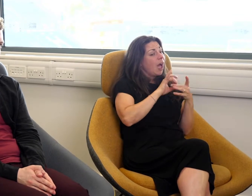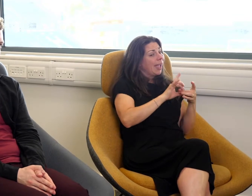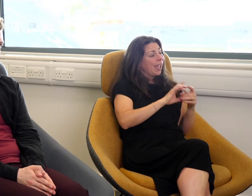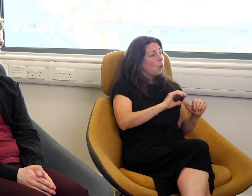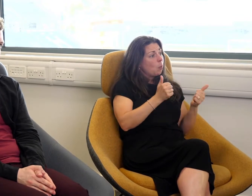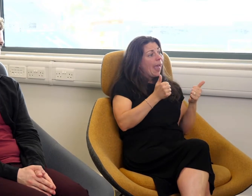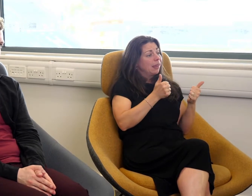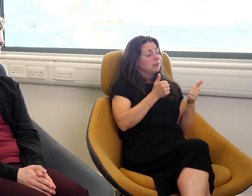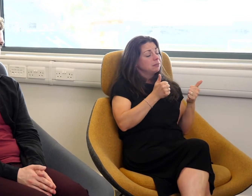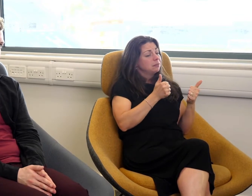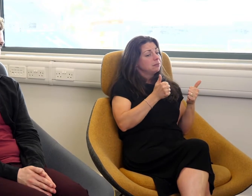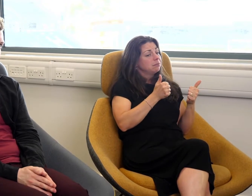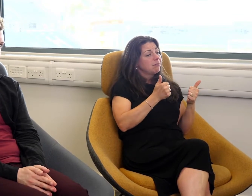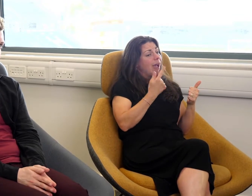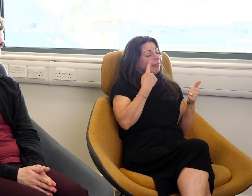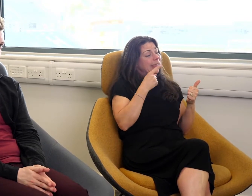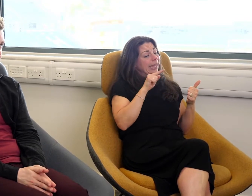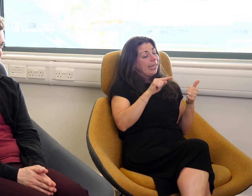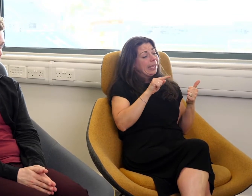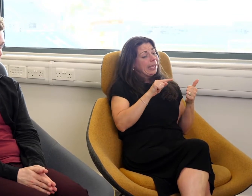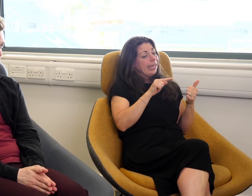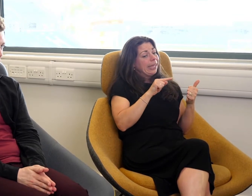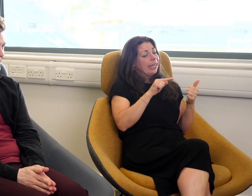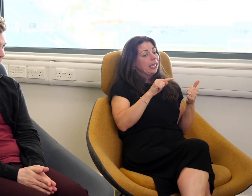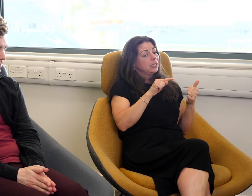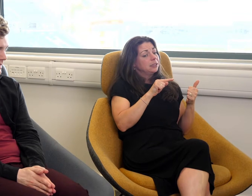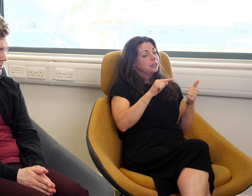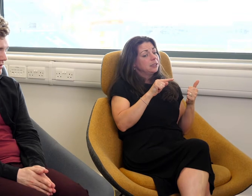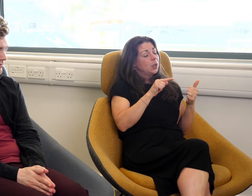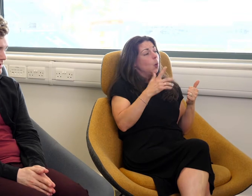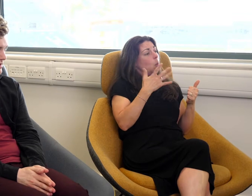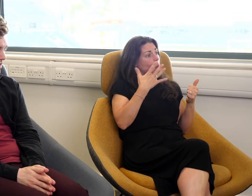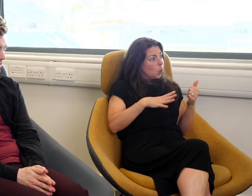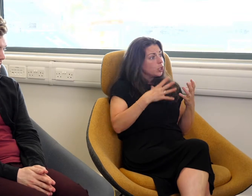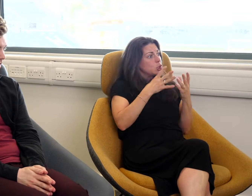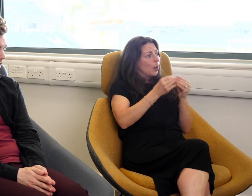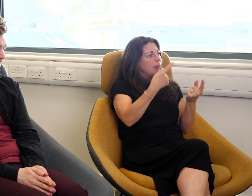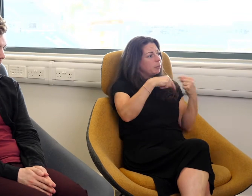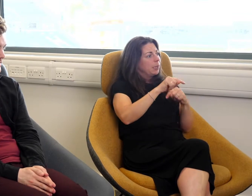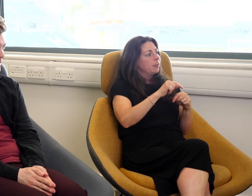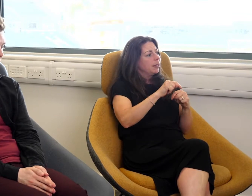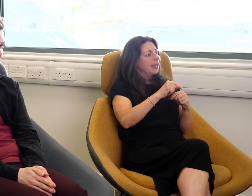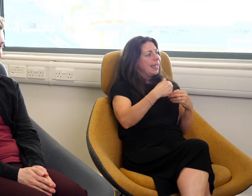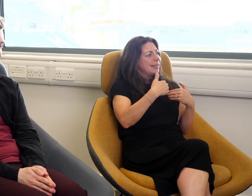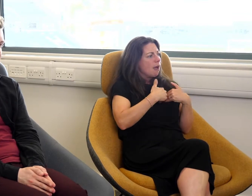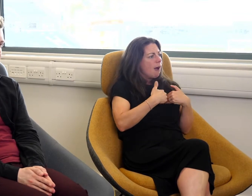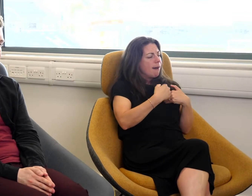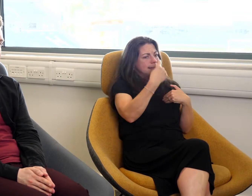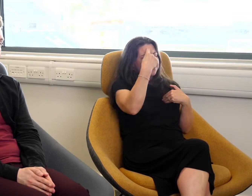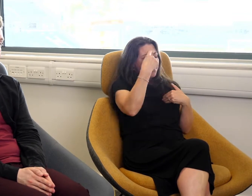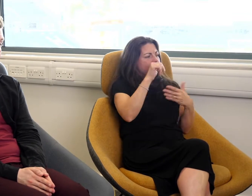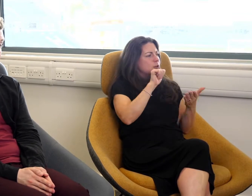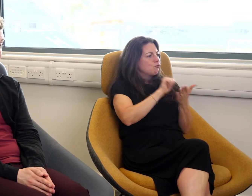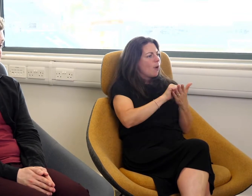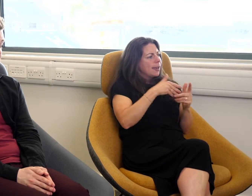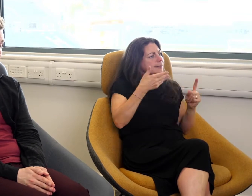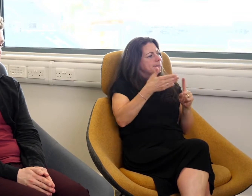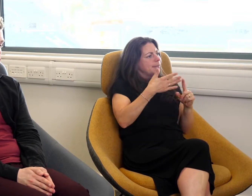he, wants to help people. His heart and mind are in the right place. And I think he's done a very good job on